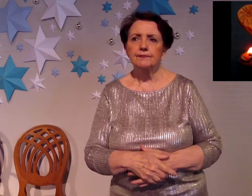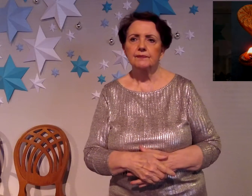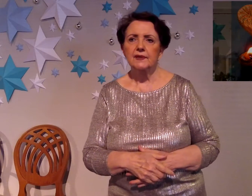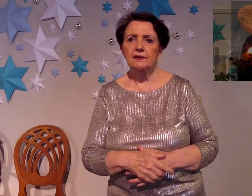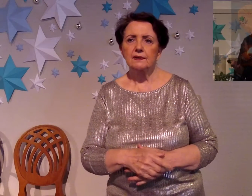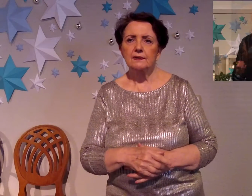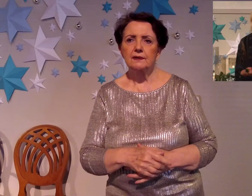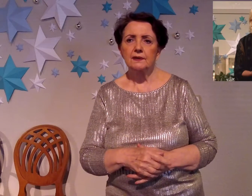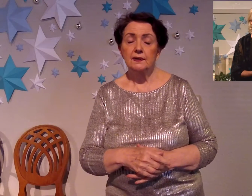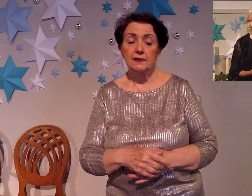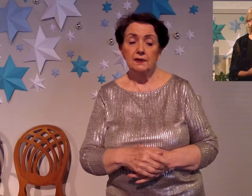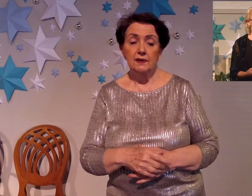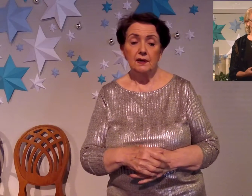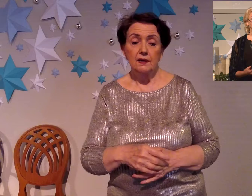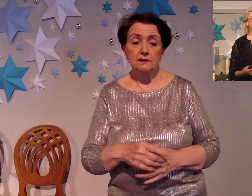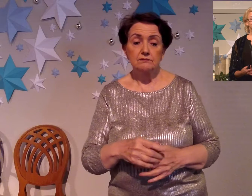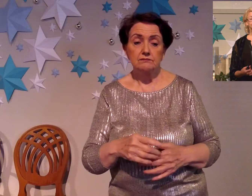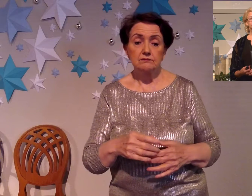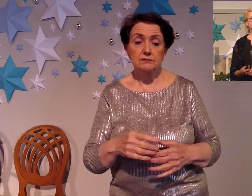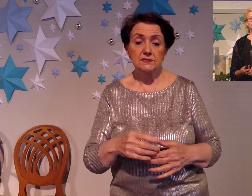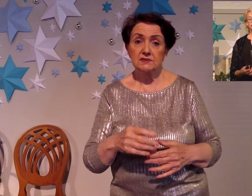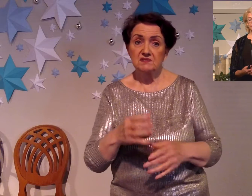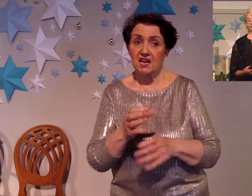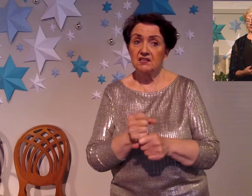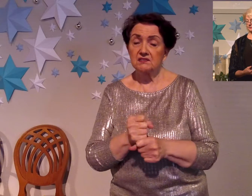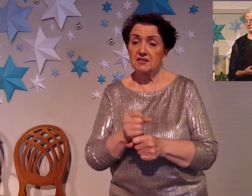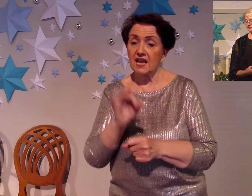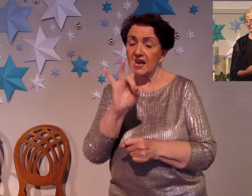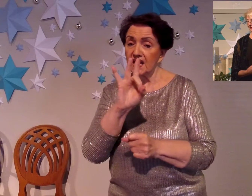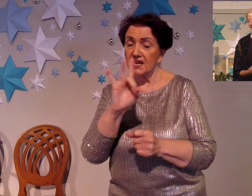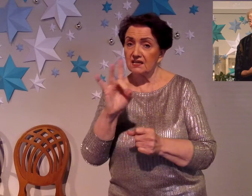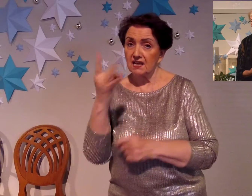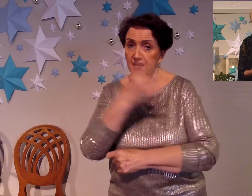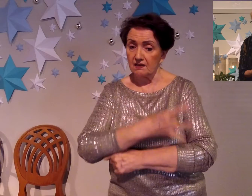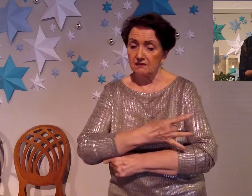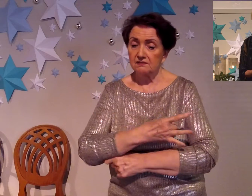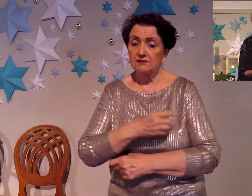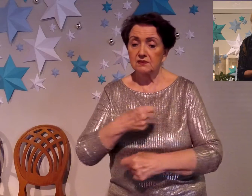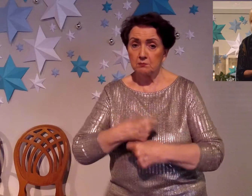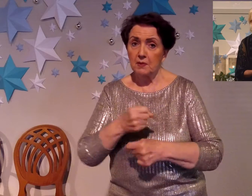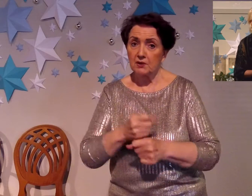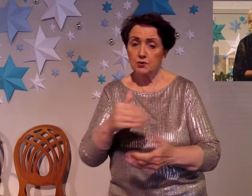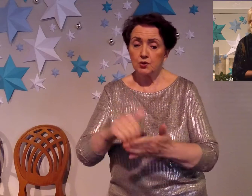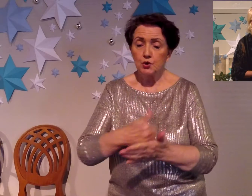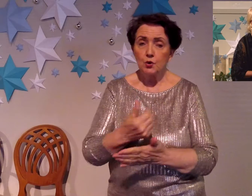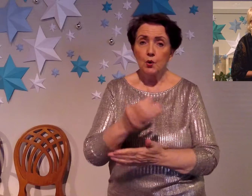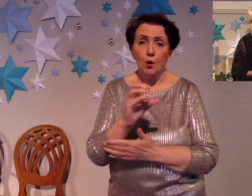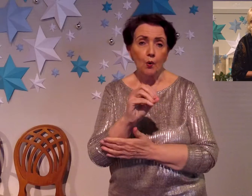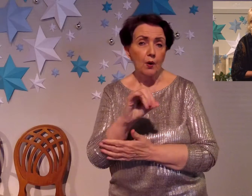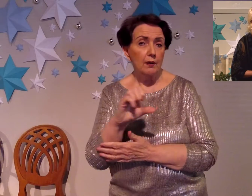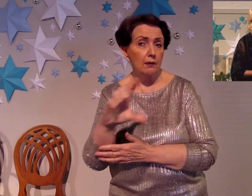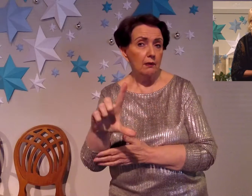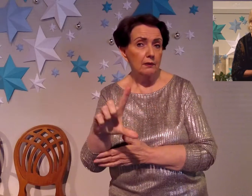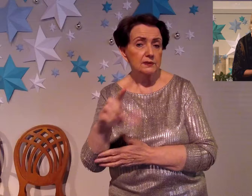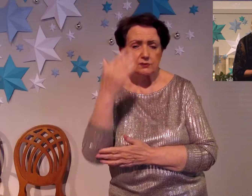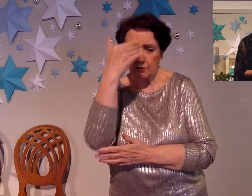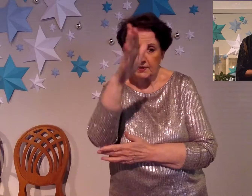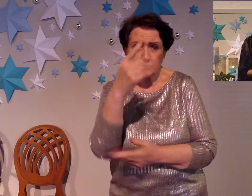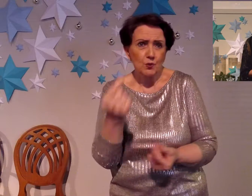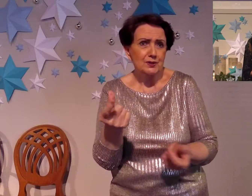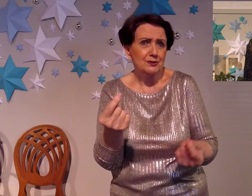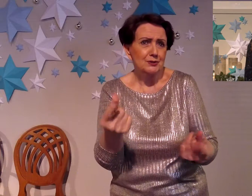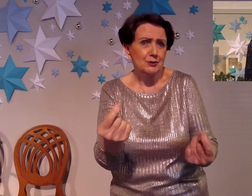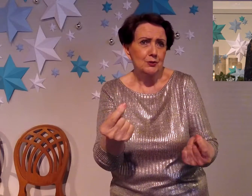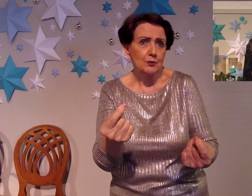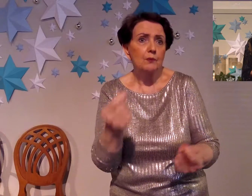And it takes 8 days to press oil. And they didn't know what they were going to do. But you know what they